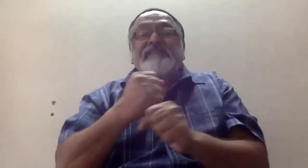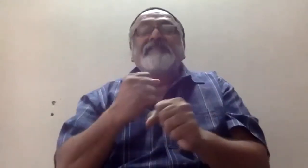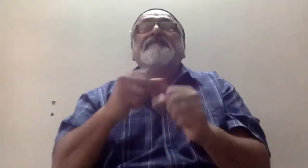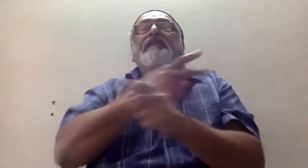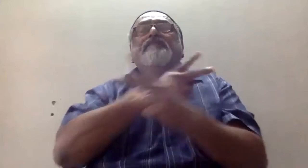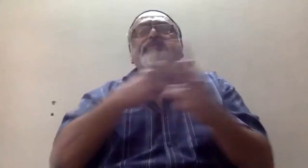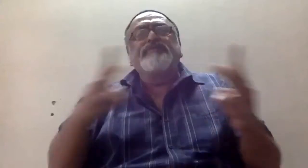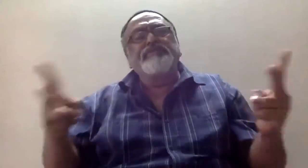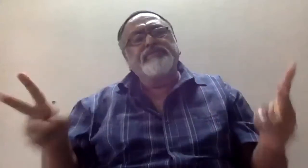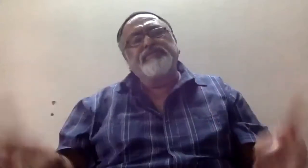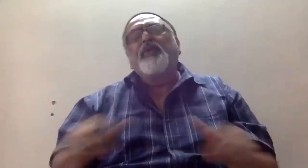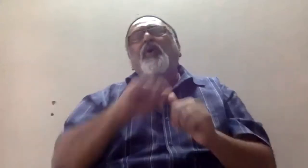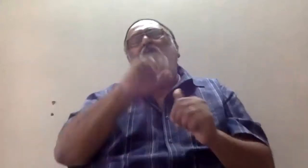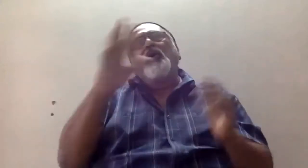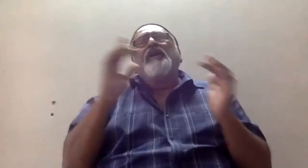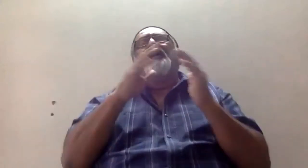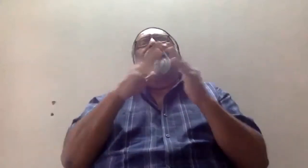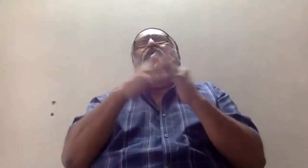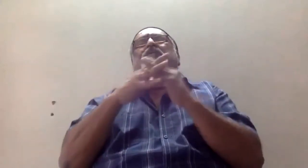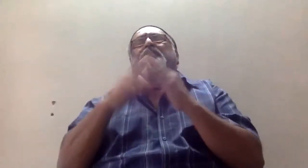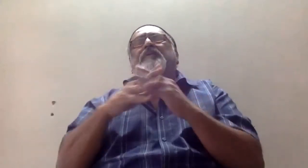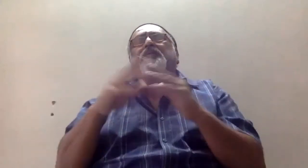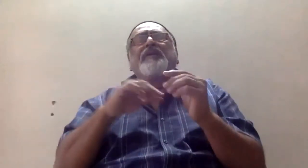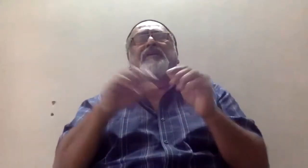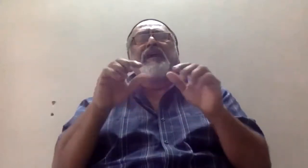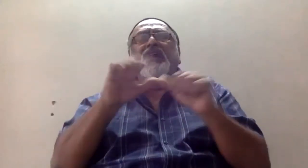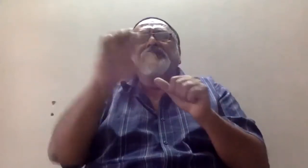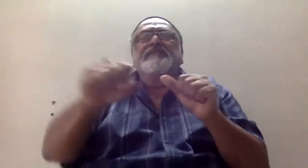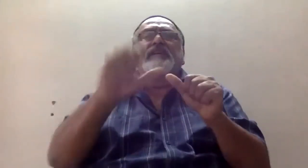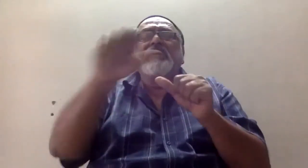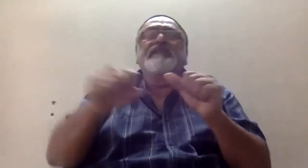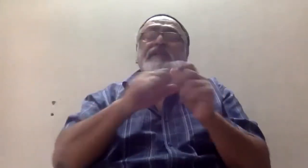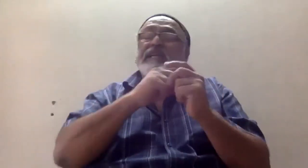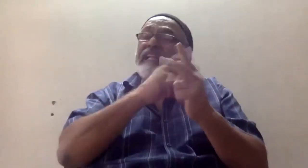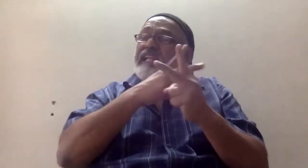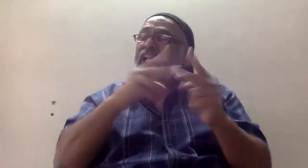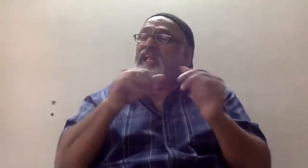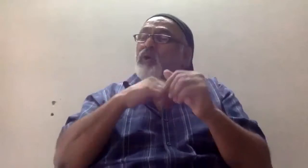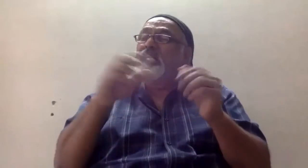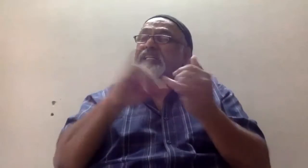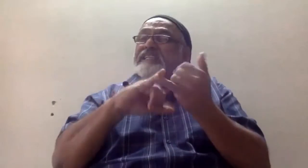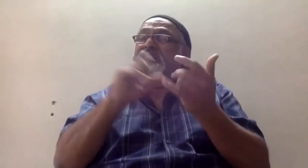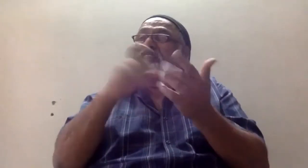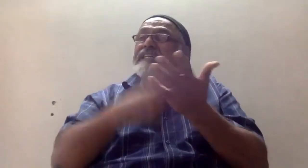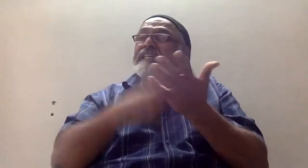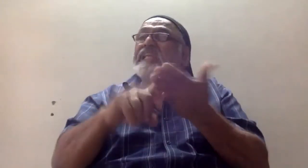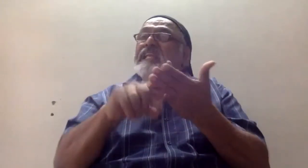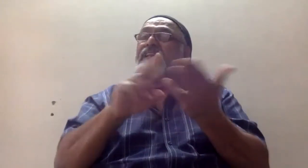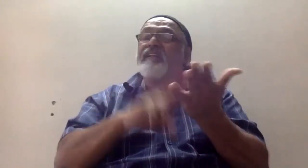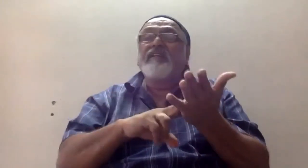by using a screen reader can understand the whole, I would say, structure of the website and jump from one heading